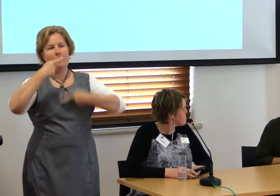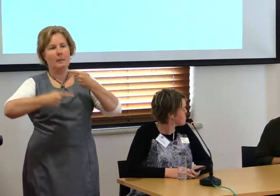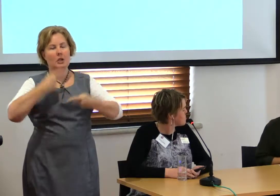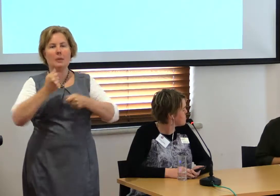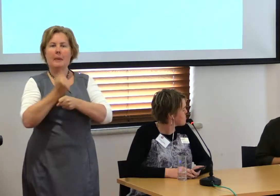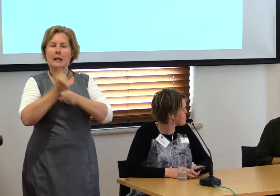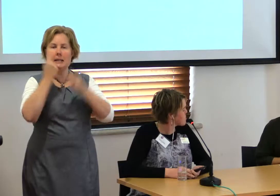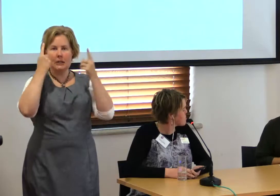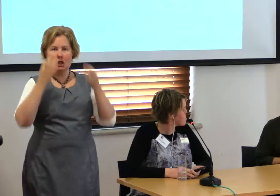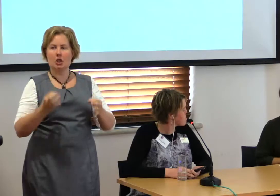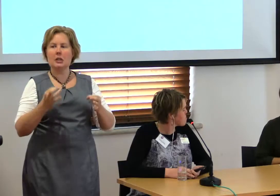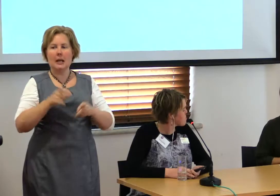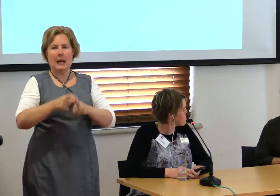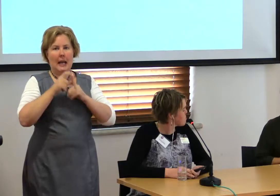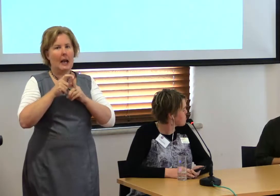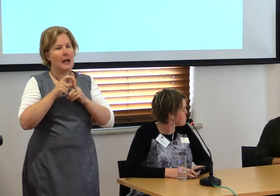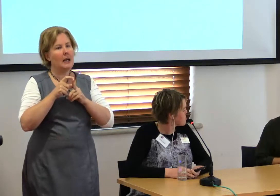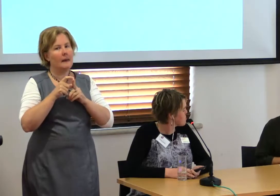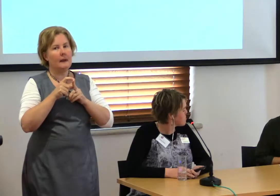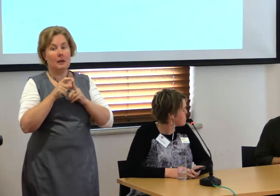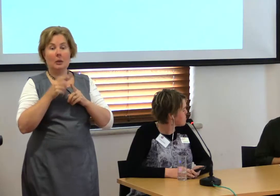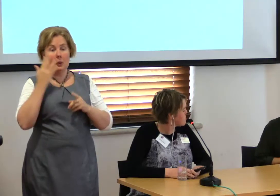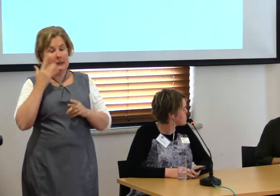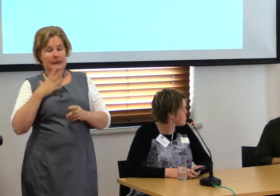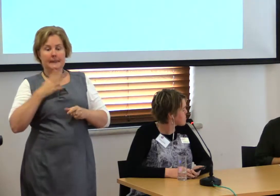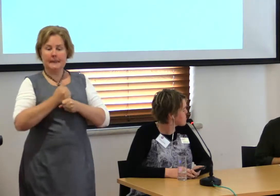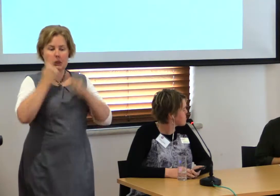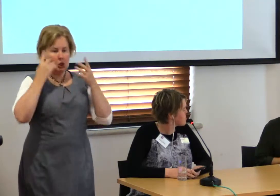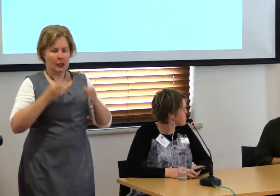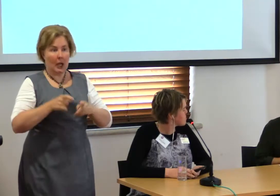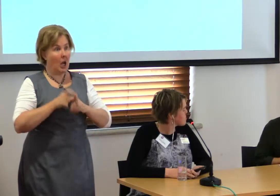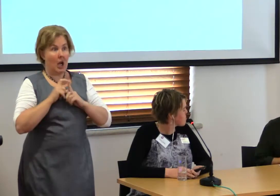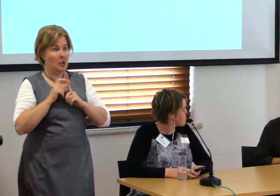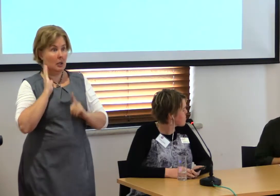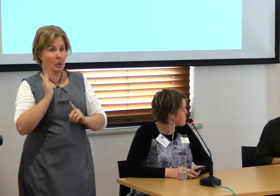enough for all of us, but when you don't have the information available to make decisions, that's